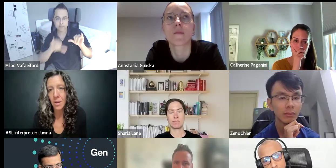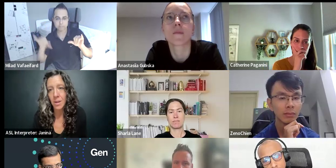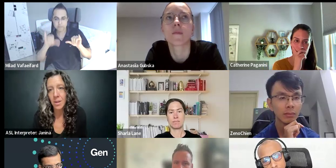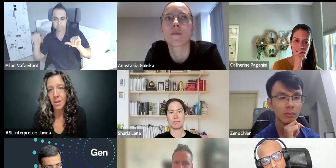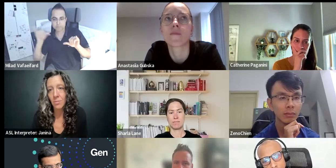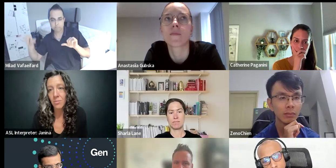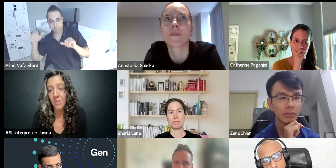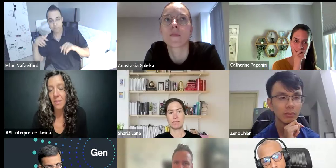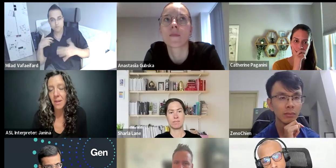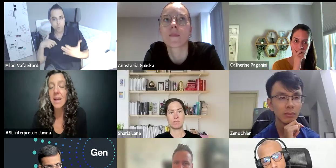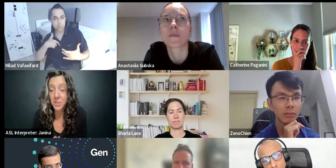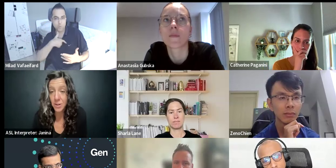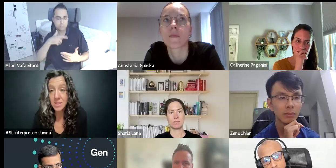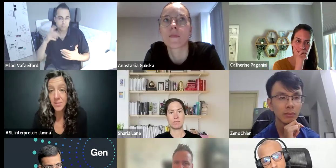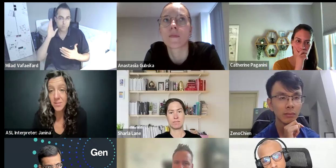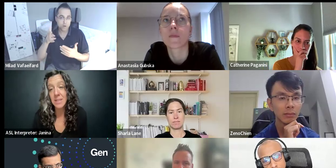how, you know,